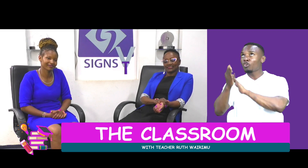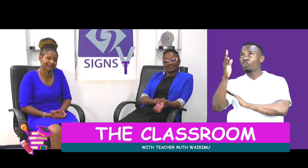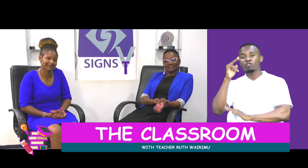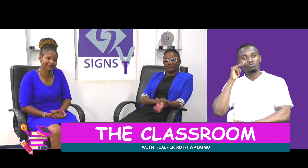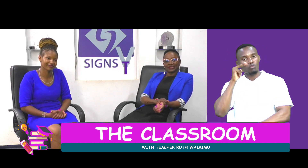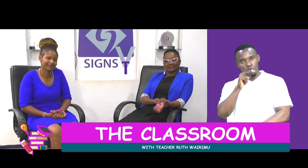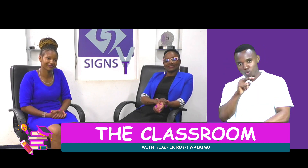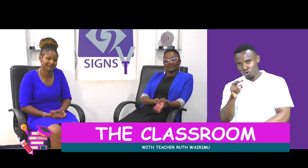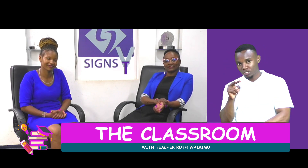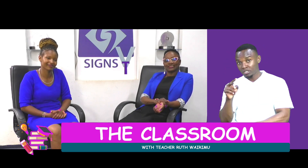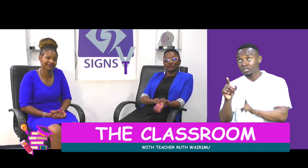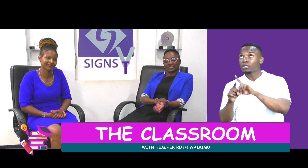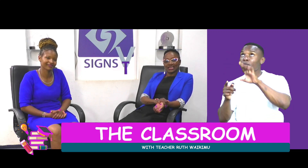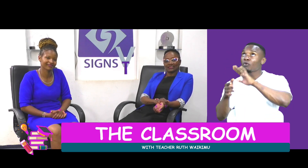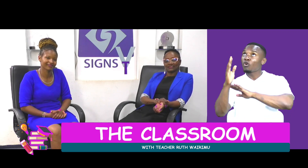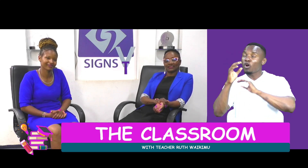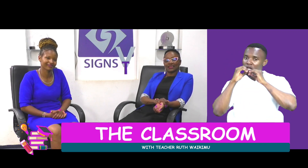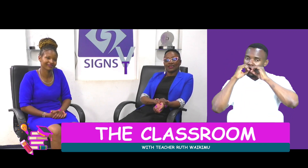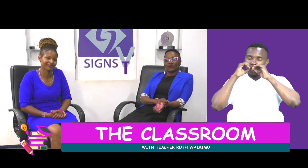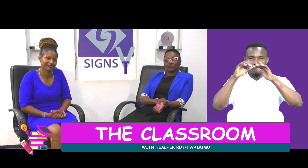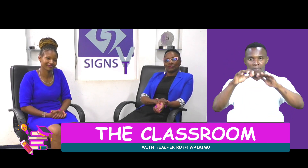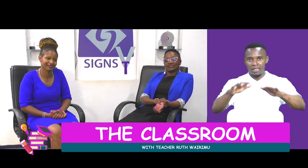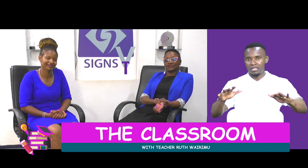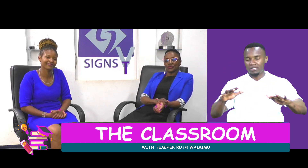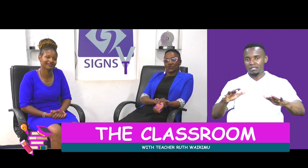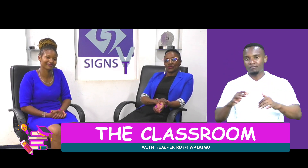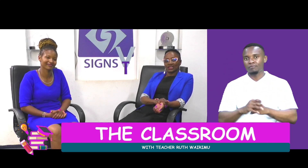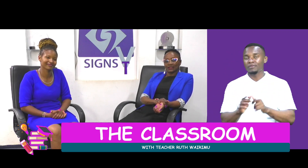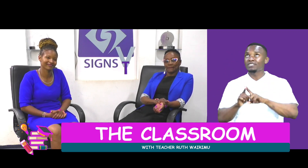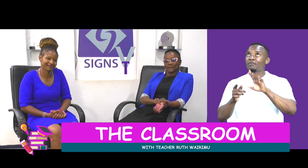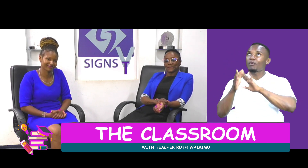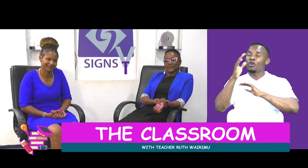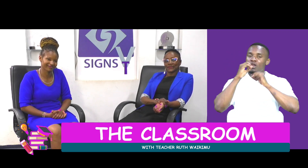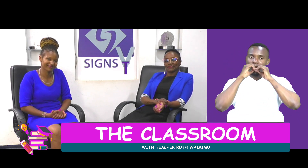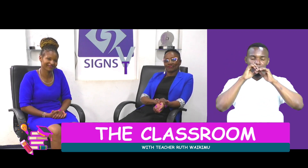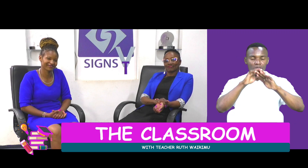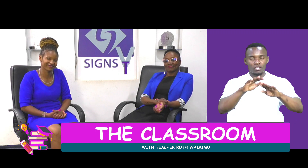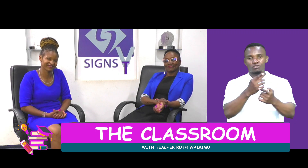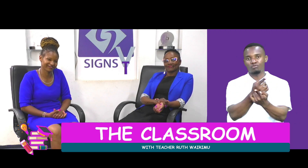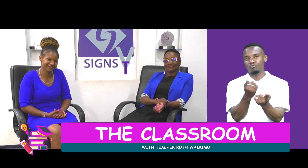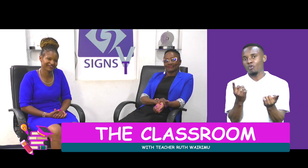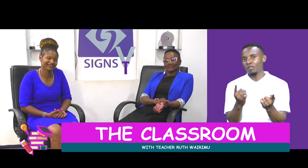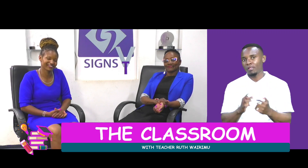and he carries his blessings to reality. God bless you all.